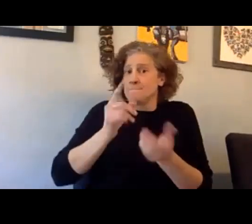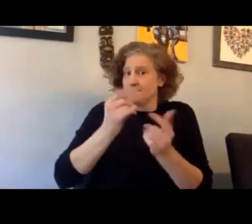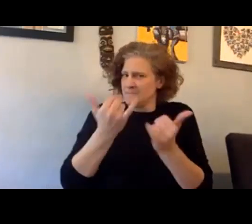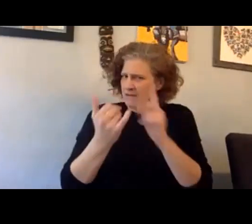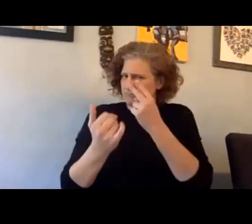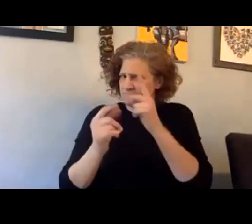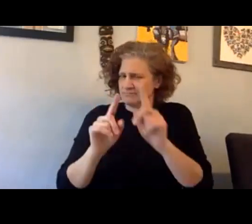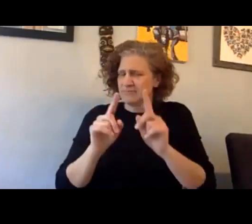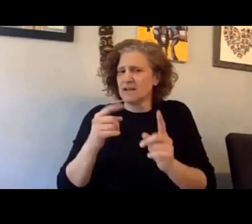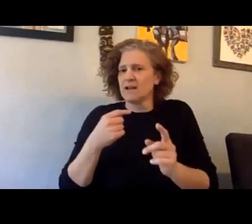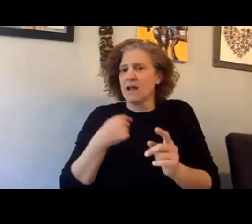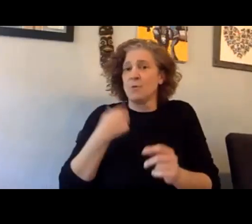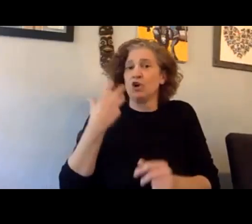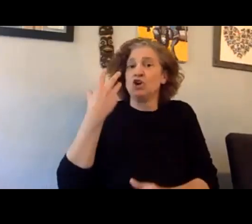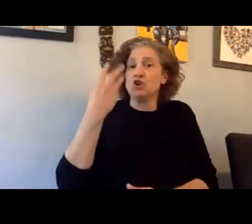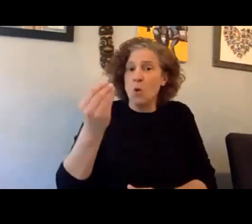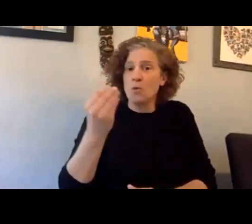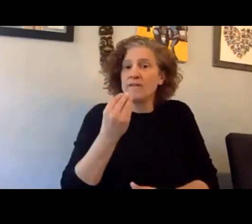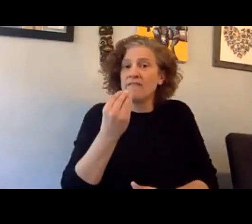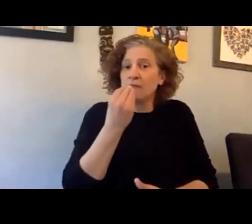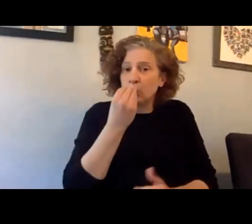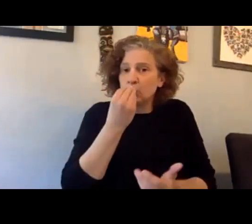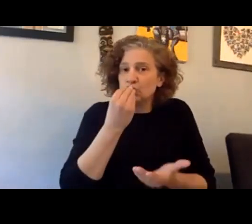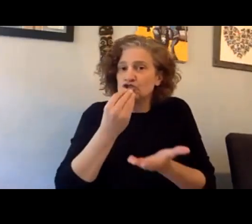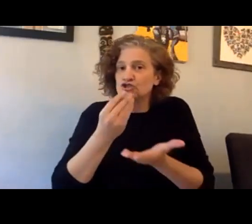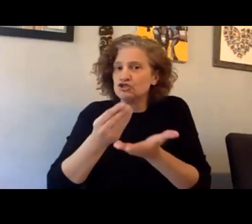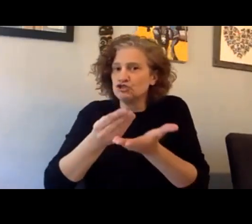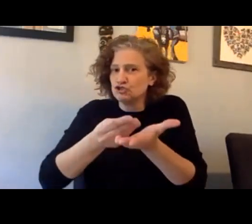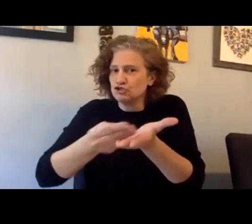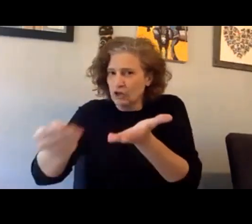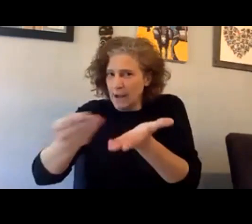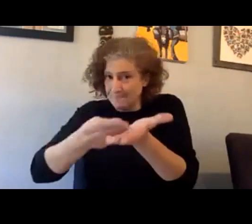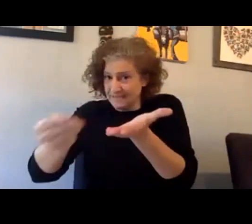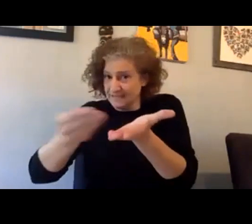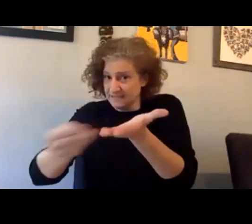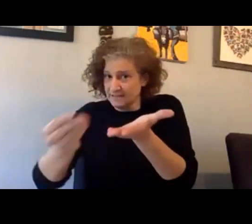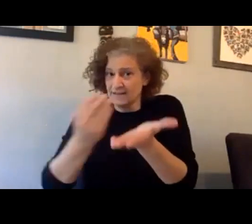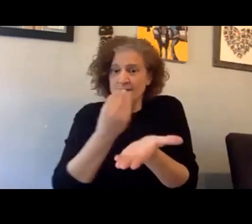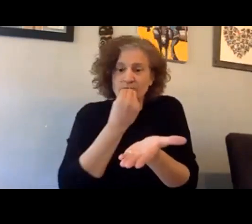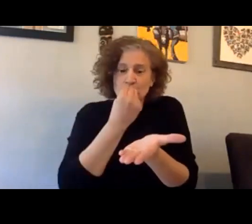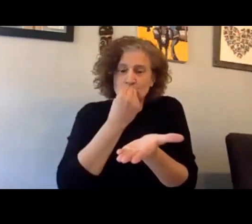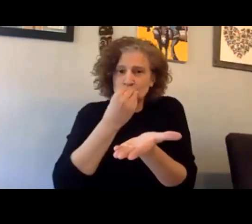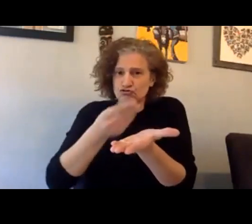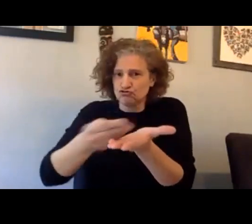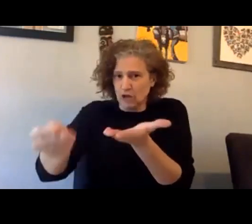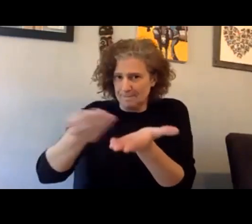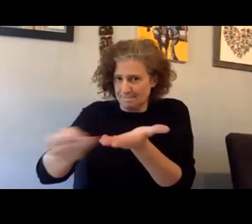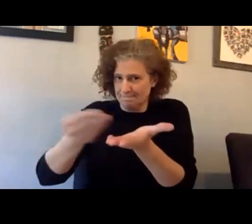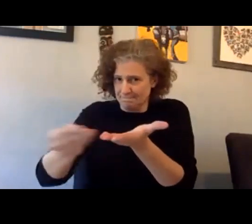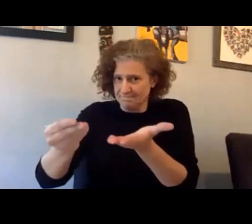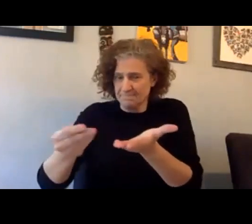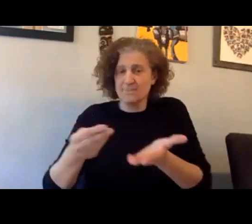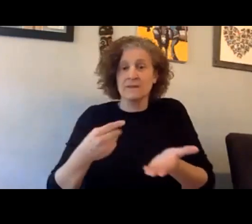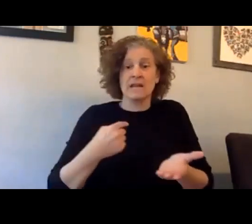Yeah, so I'm now, wait a minute, let's watch the difference. I'm going food shopping,